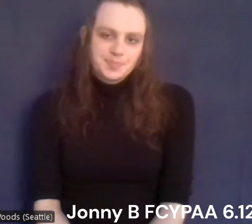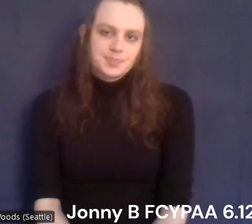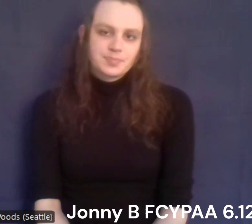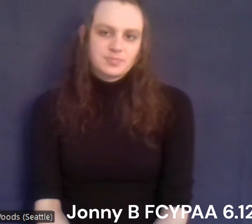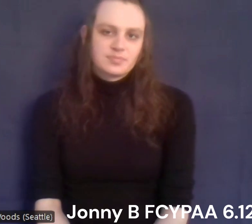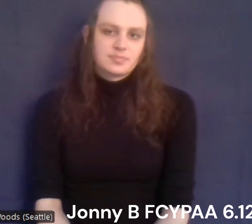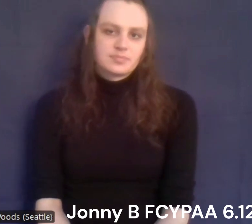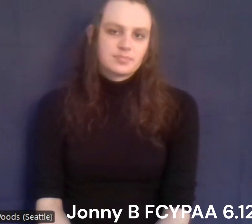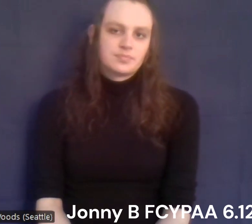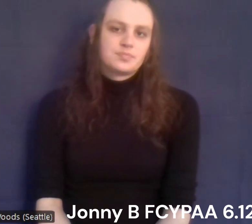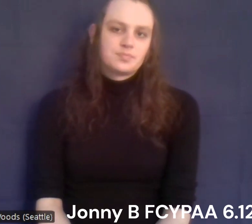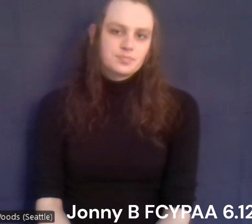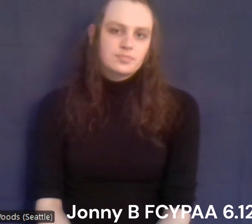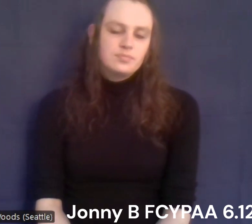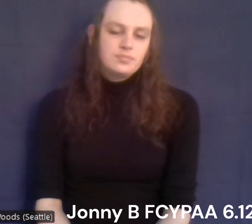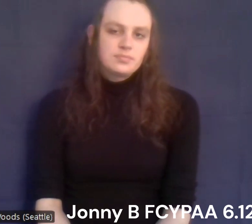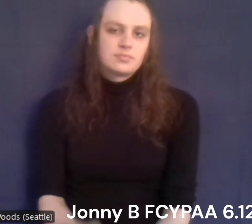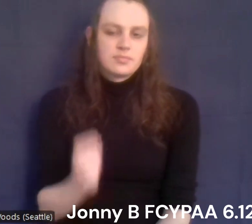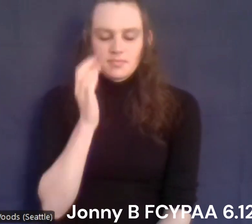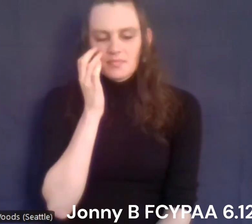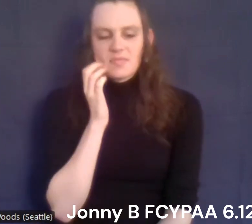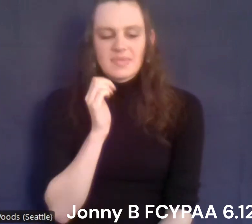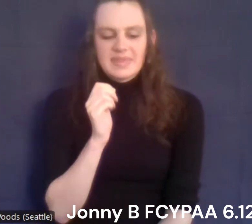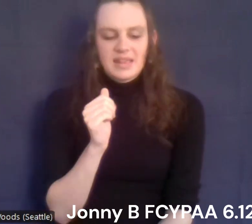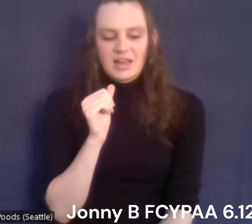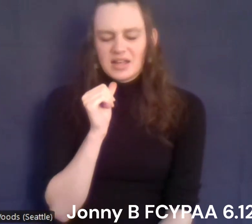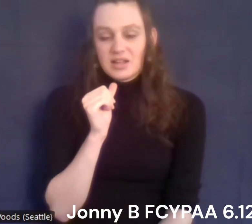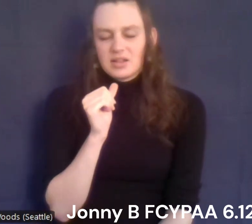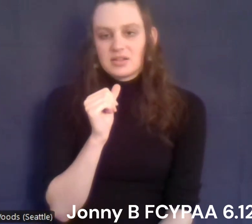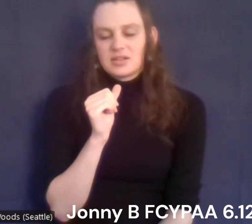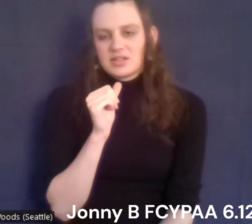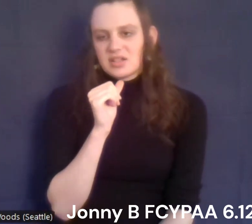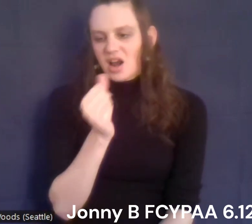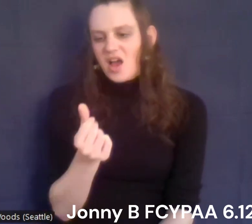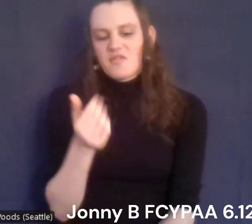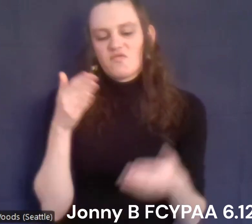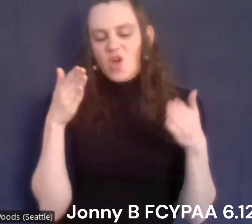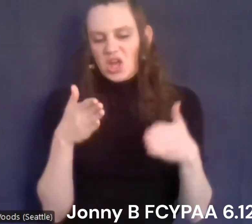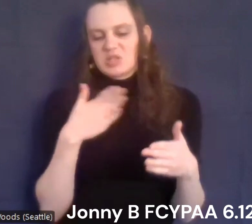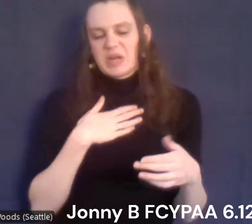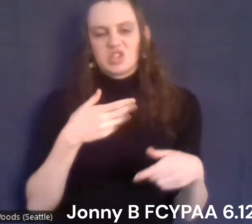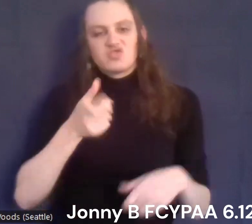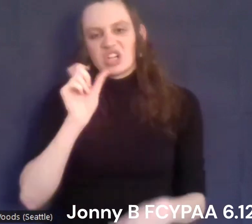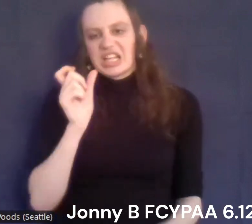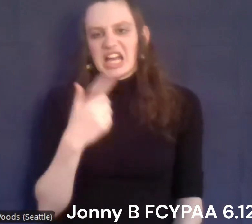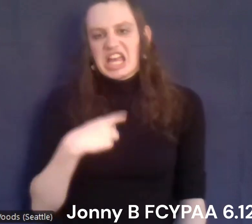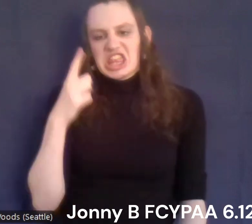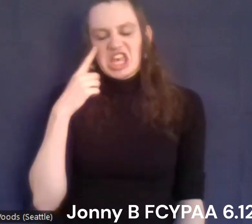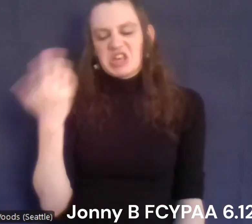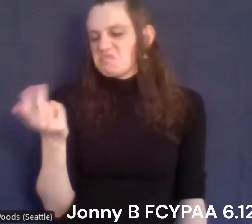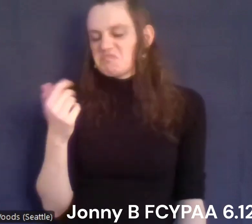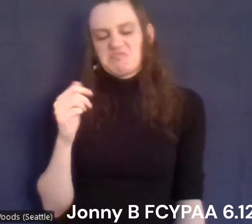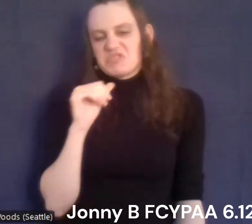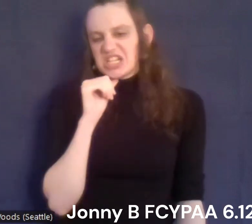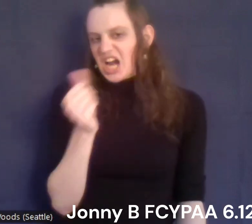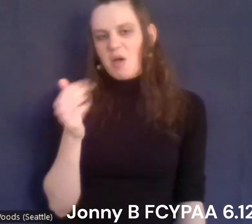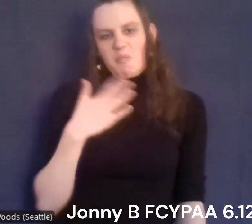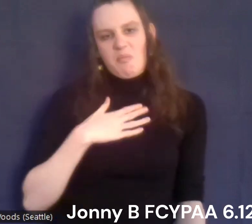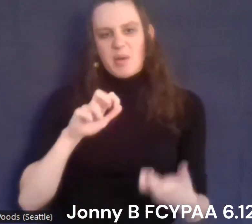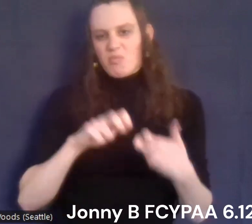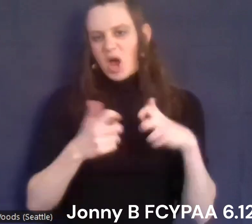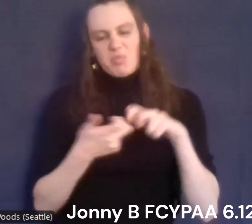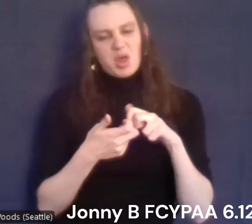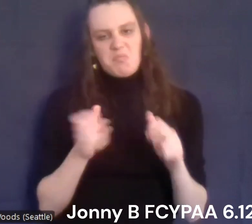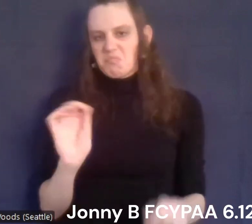Not really taking into account that I'm like how much I'm drinking. Like that was didn't really cross my mind at that point that that could have been an